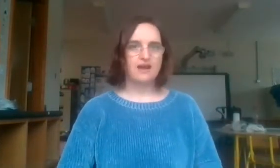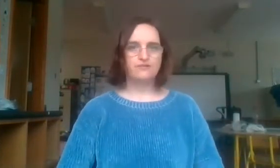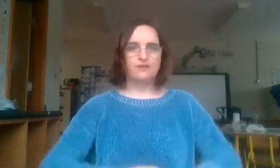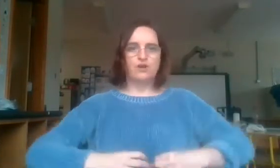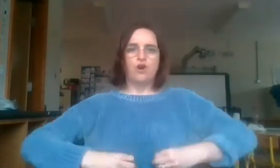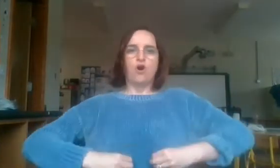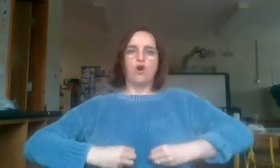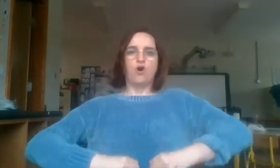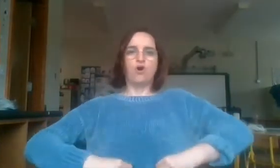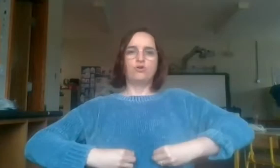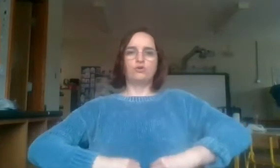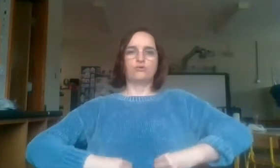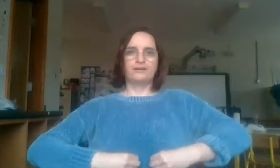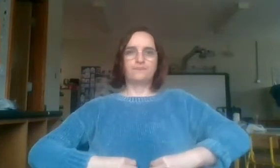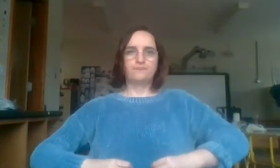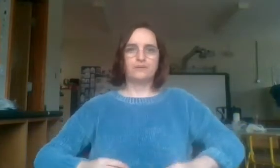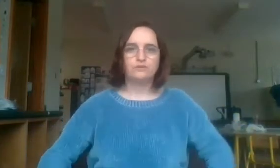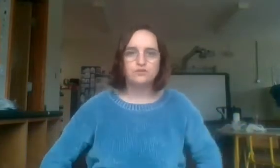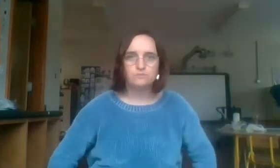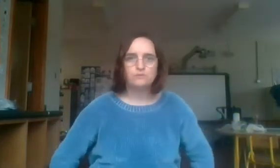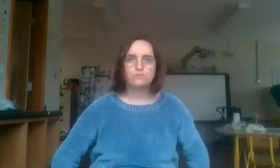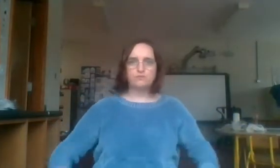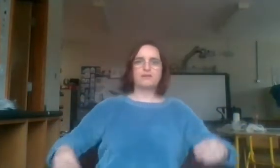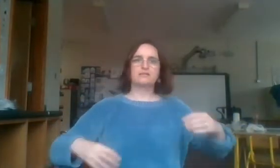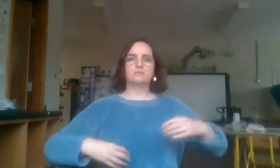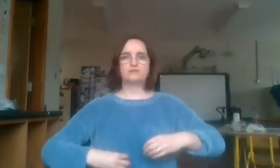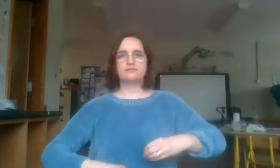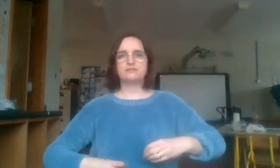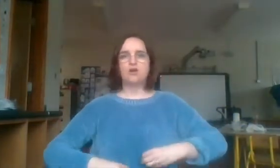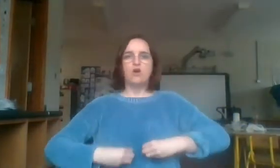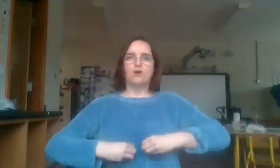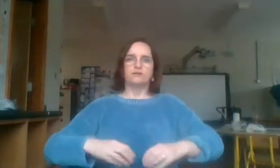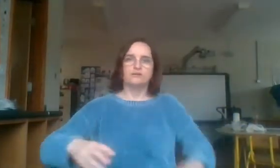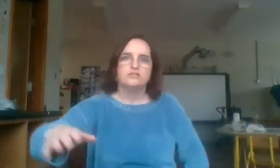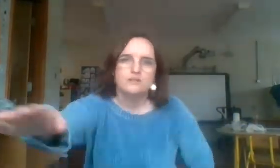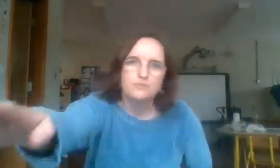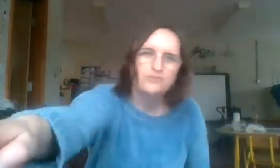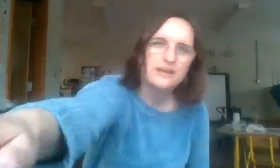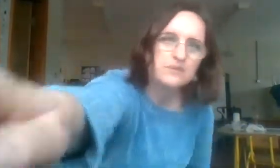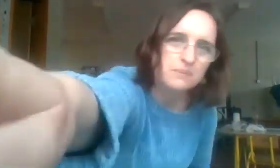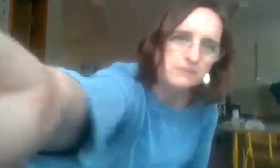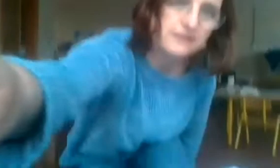have hungry. I'm going to move back a little bit for this. Actually, I'll move the laptop a bit. Here